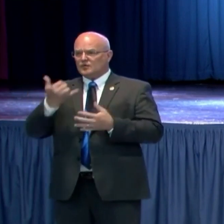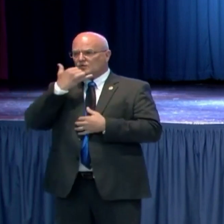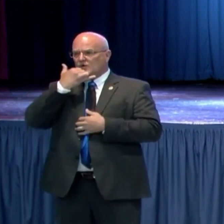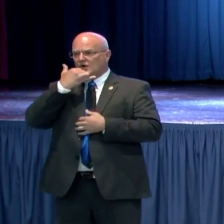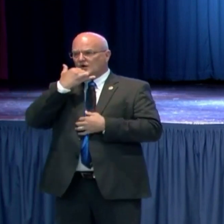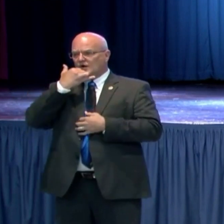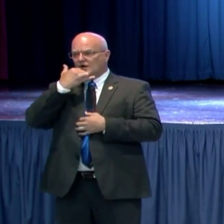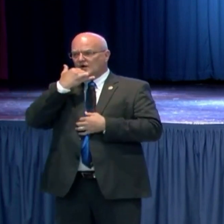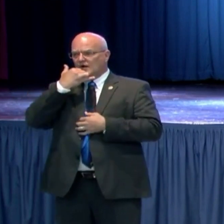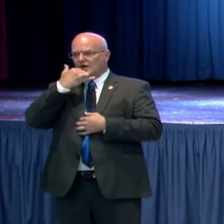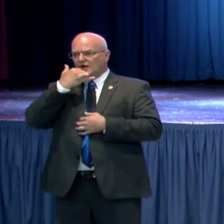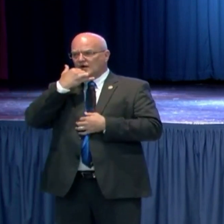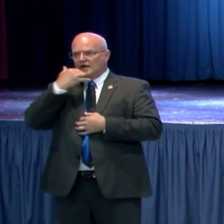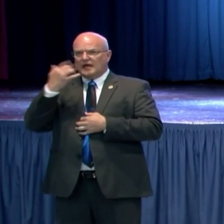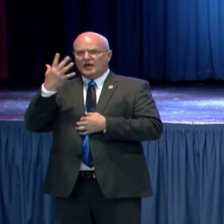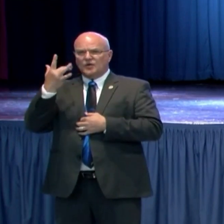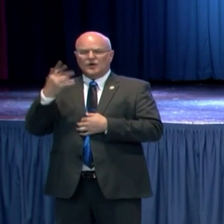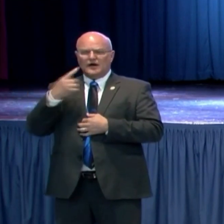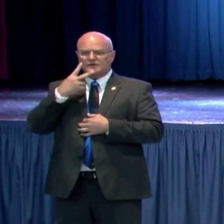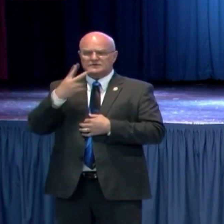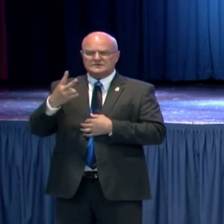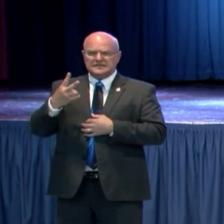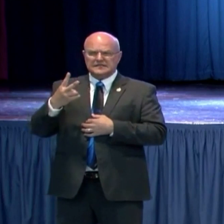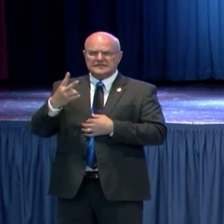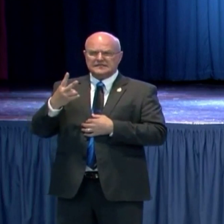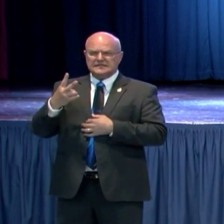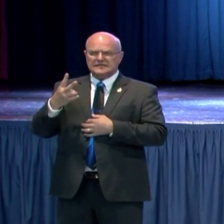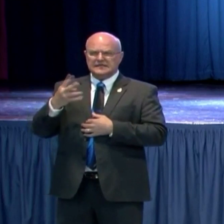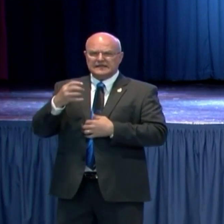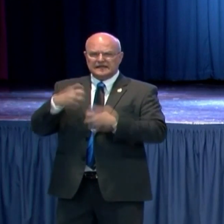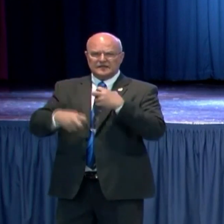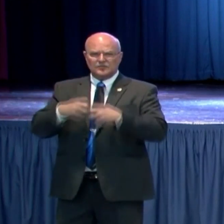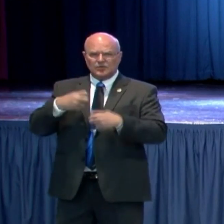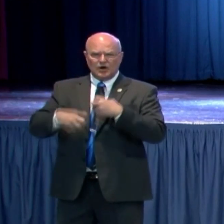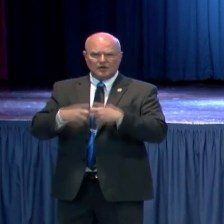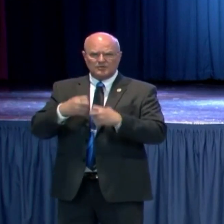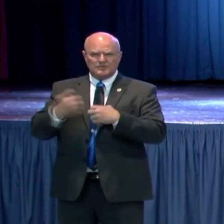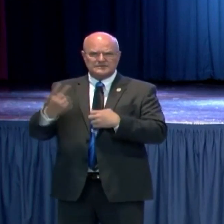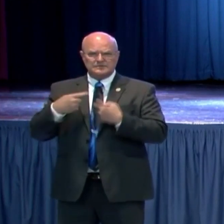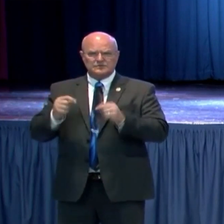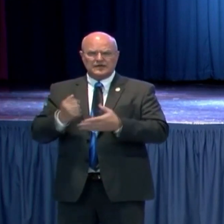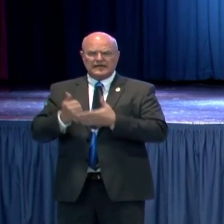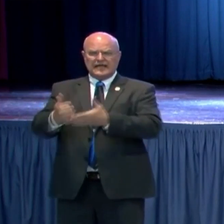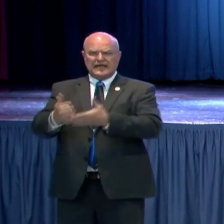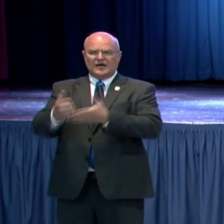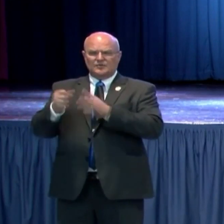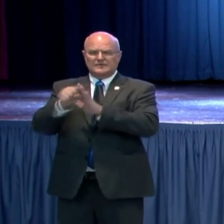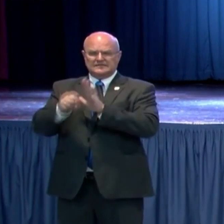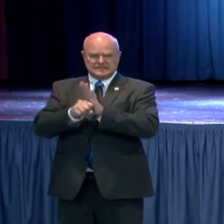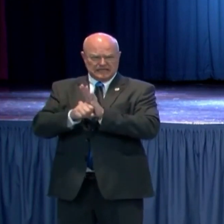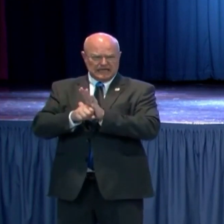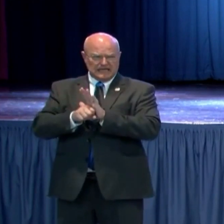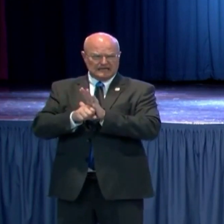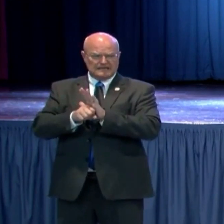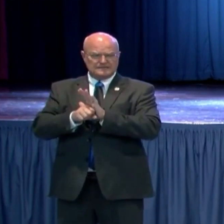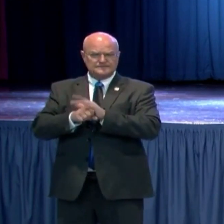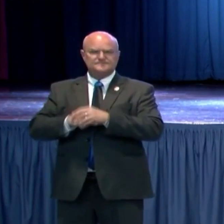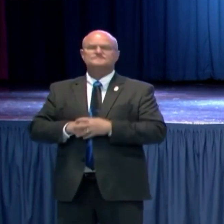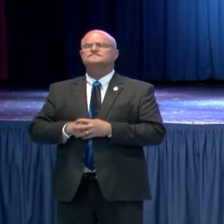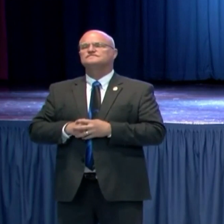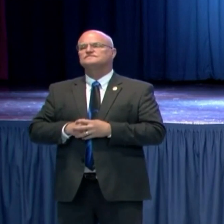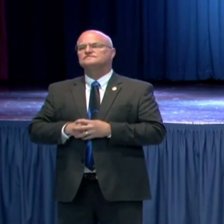broke and why you see his actions in a negative light instead of as someone trying to help the state protect sensitive